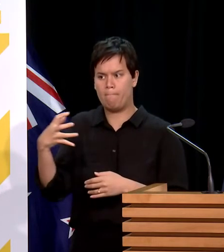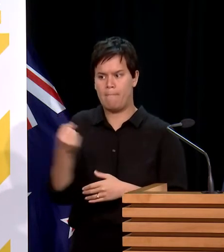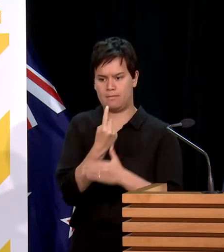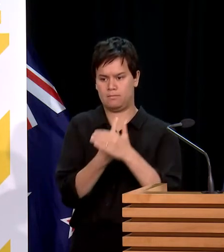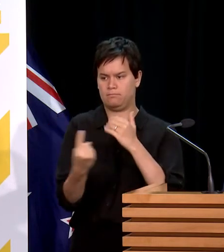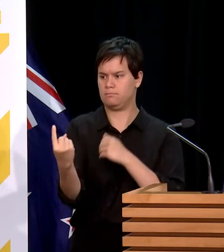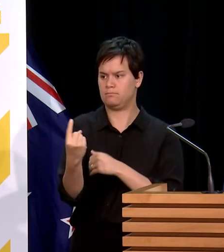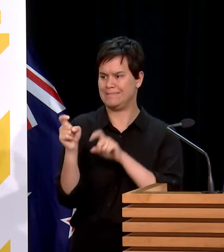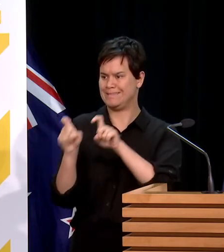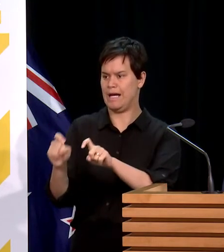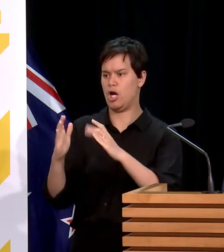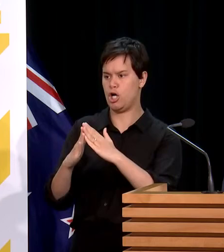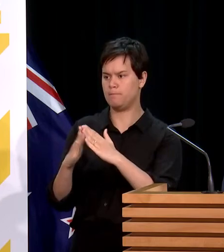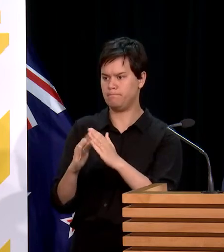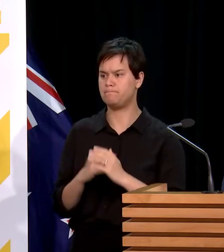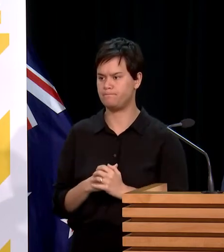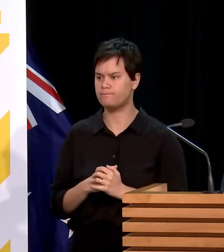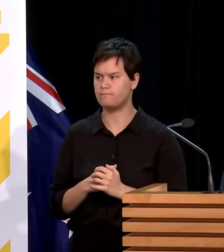It's normally just the next